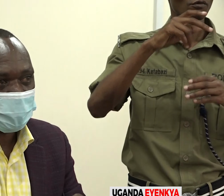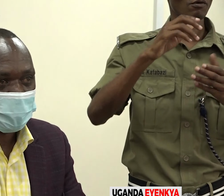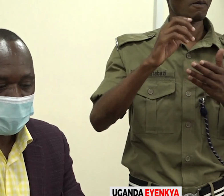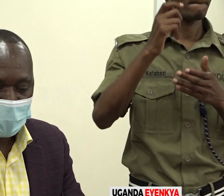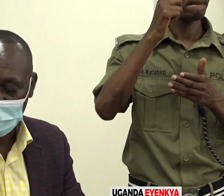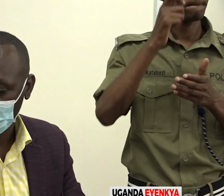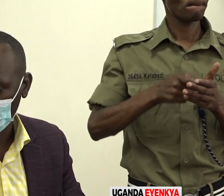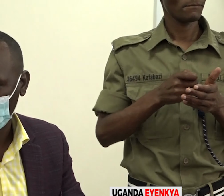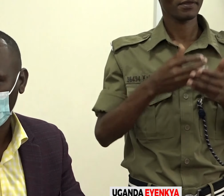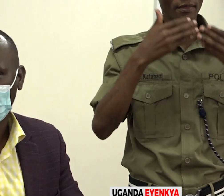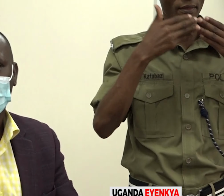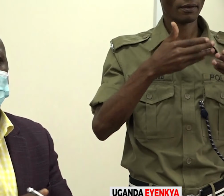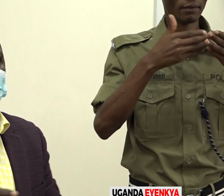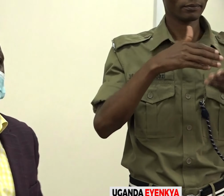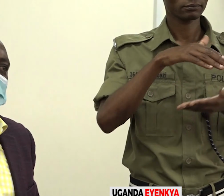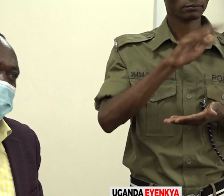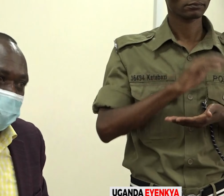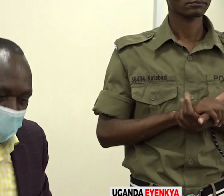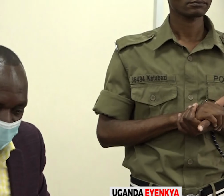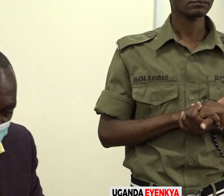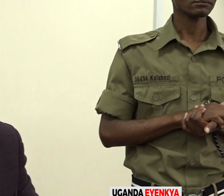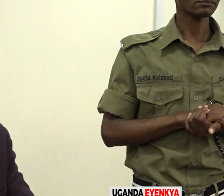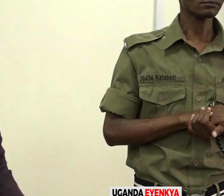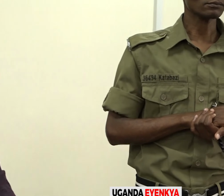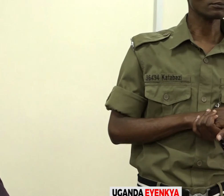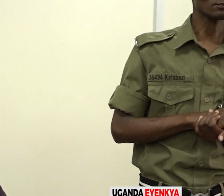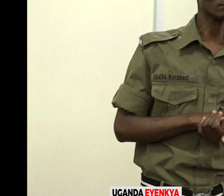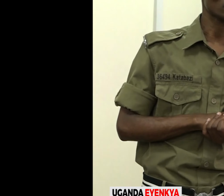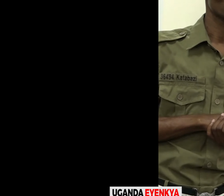Public Prosecution. Thank you so much. Locally.